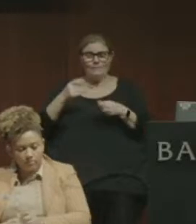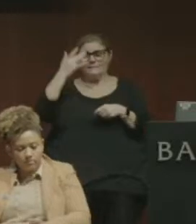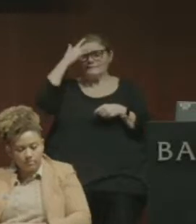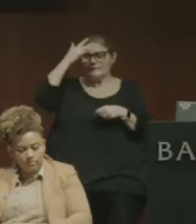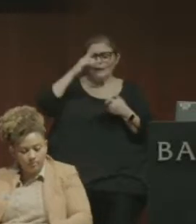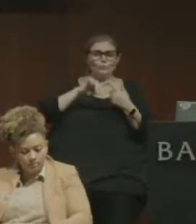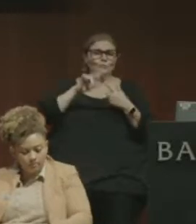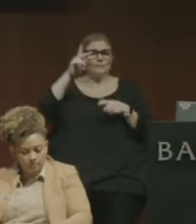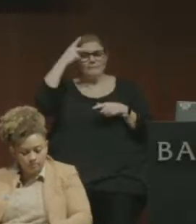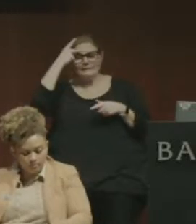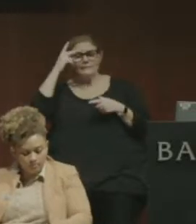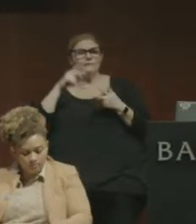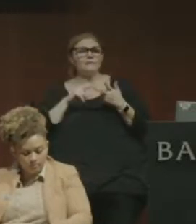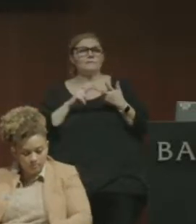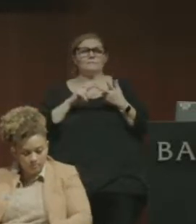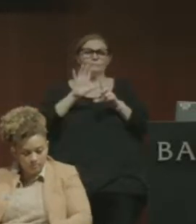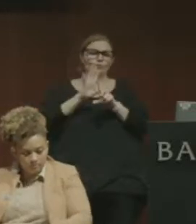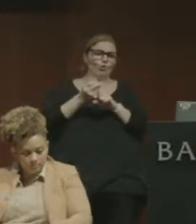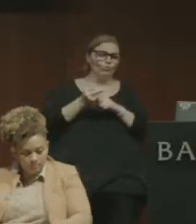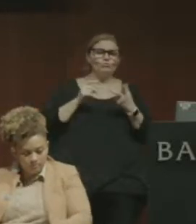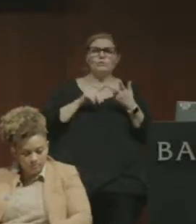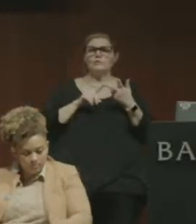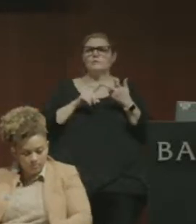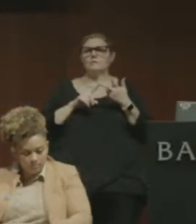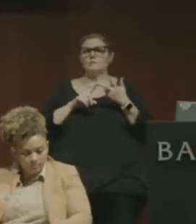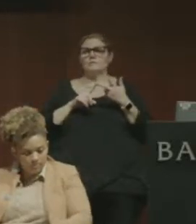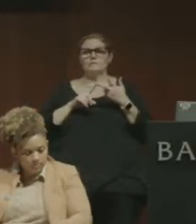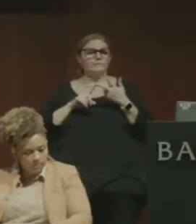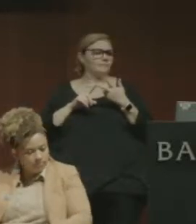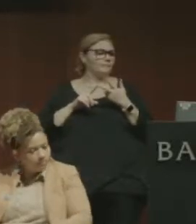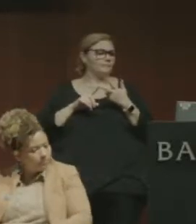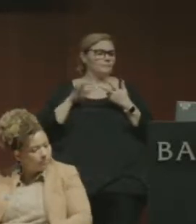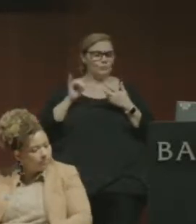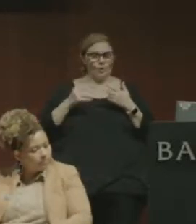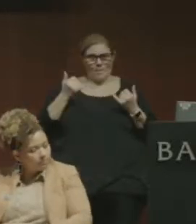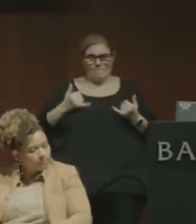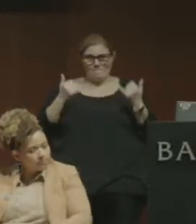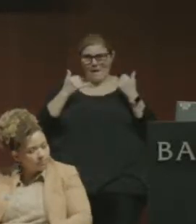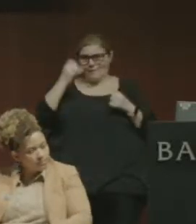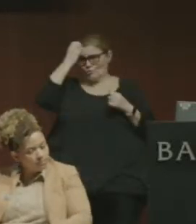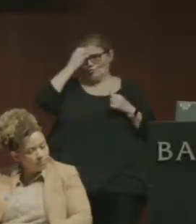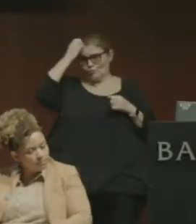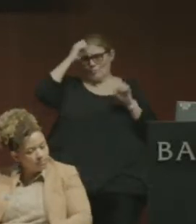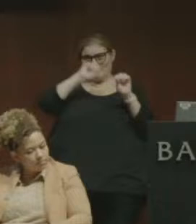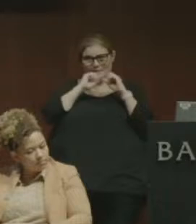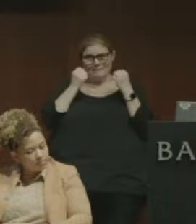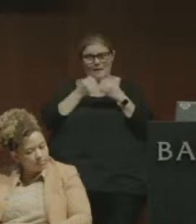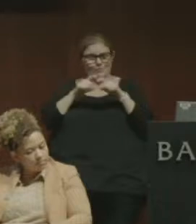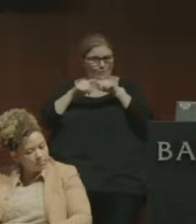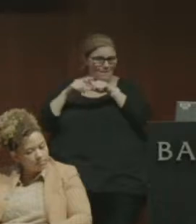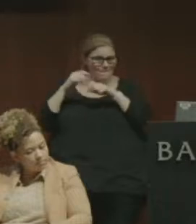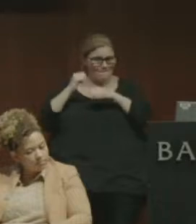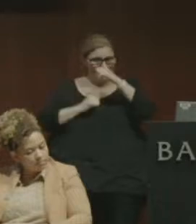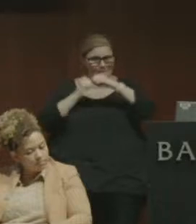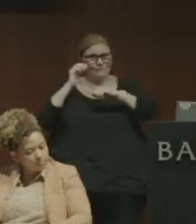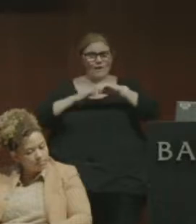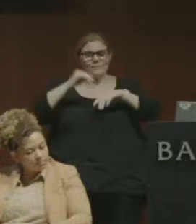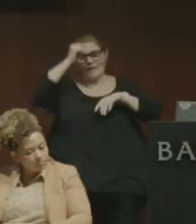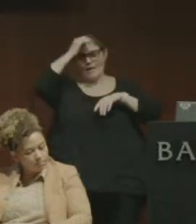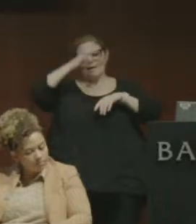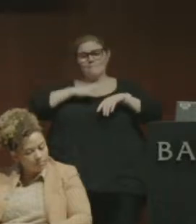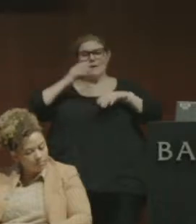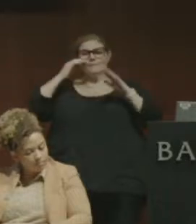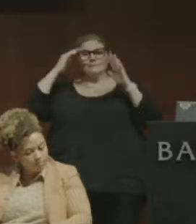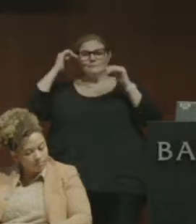political, cultural and economic power. So modern European societies were built on a masculinist perspective